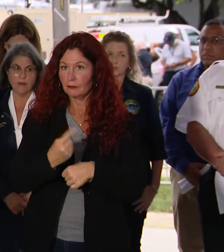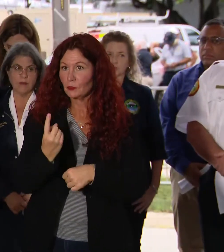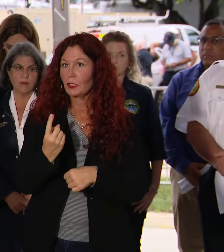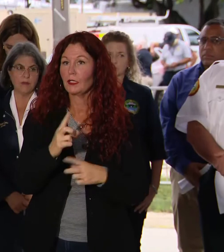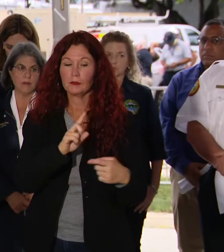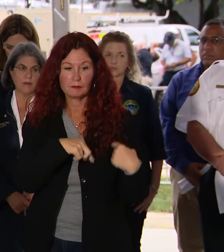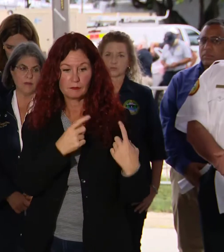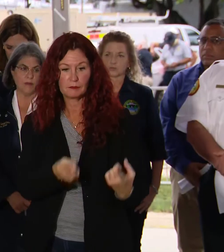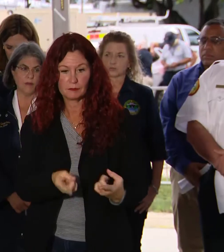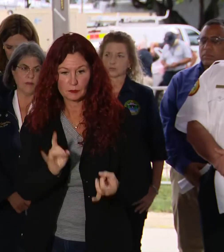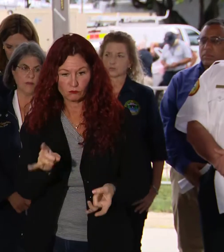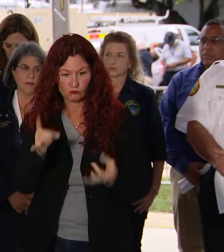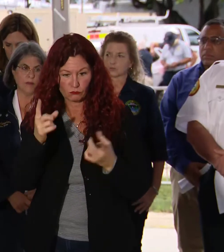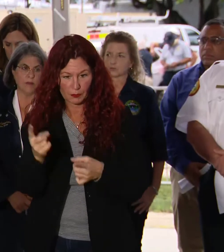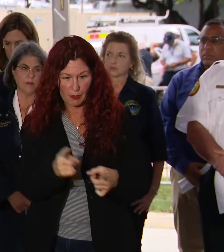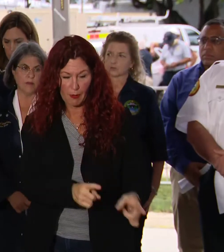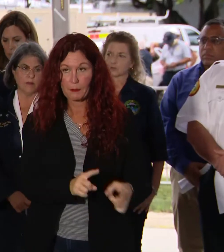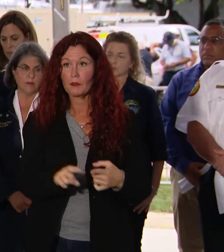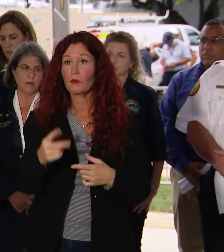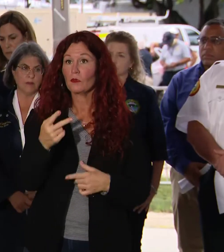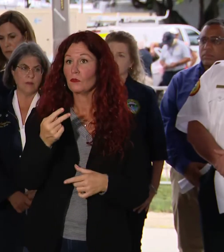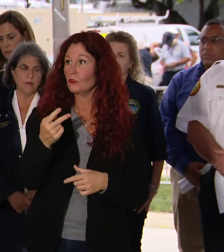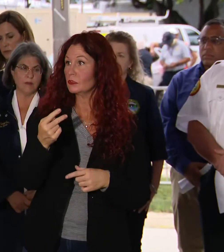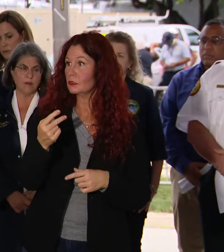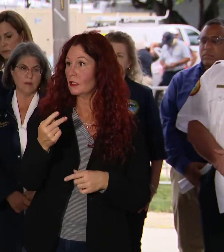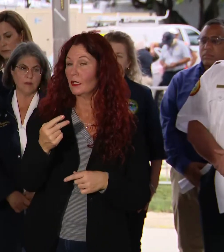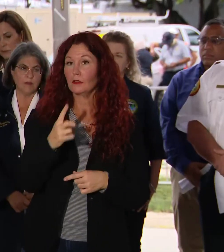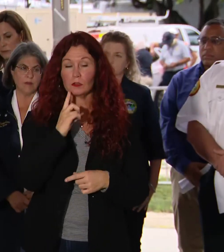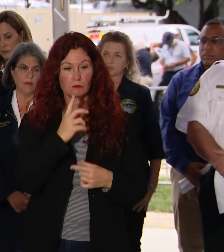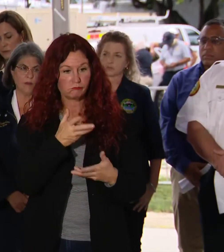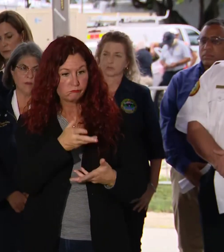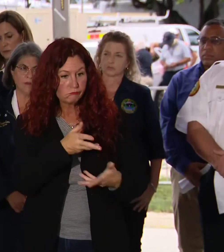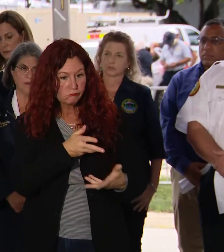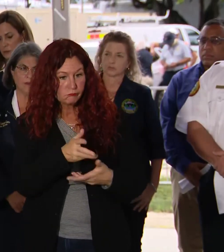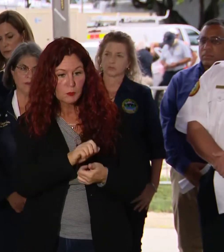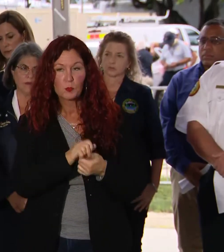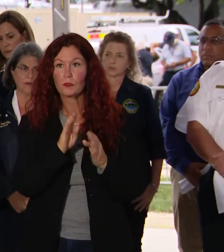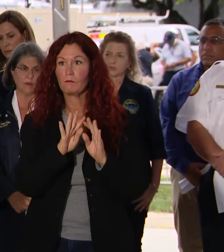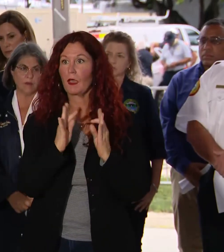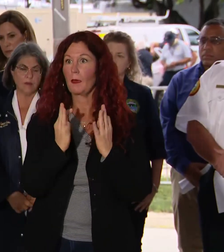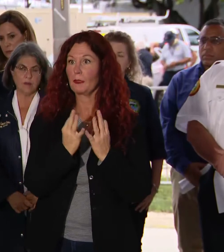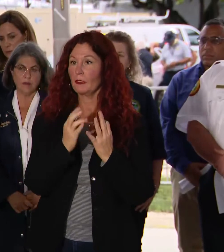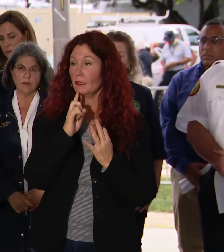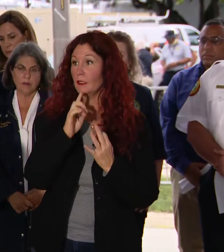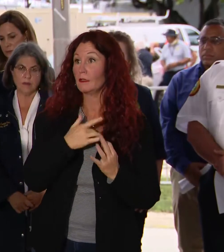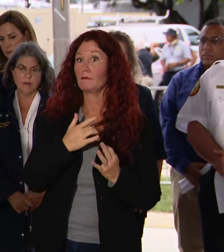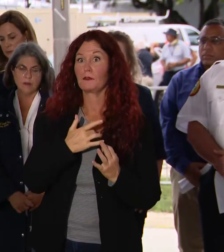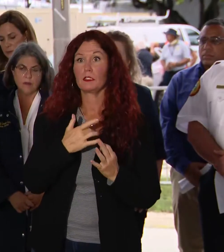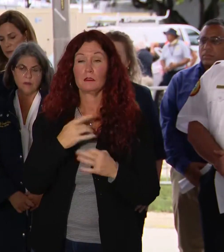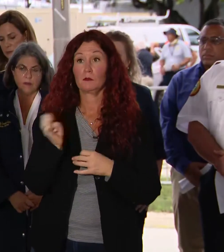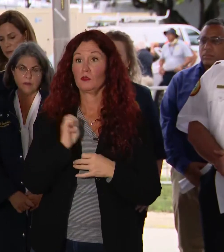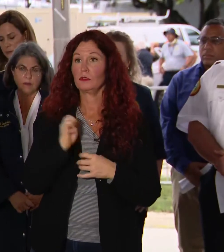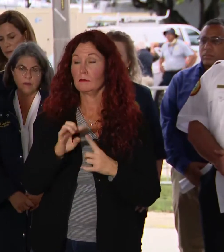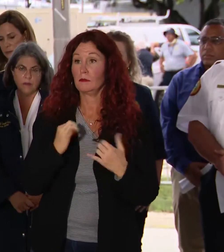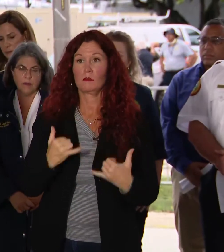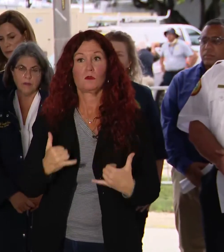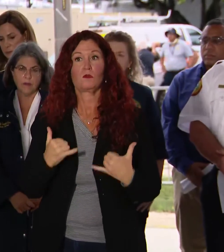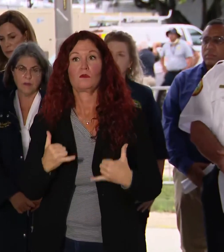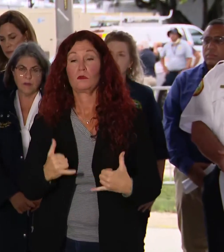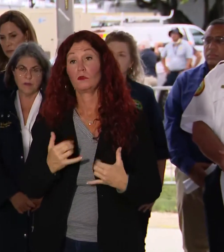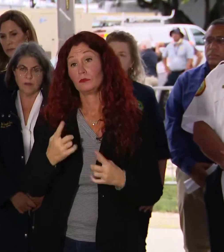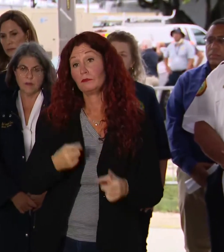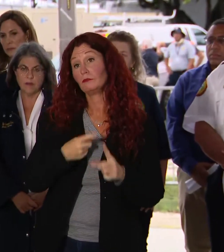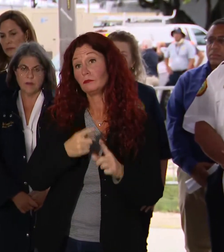the tragedy began last Thursday, in talking with these families, we know that there is an immediate crisis where obviously the search and